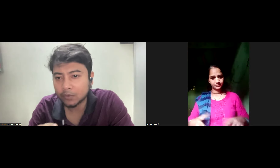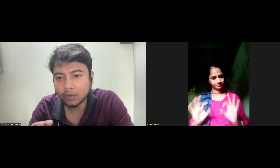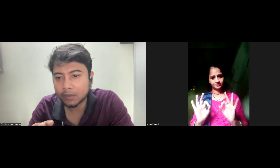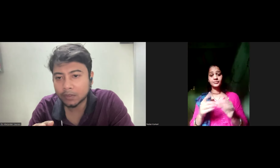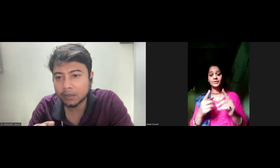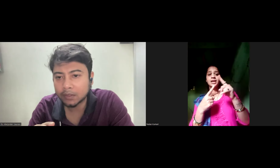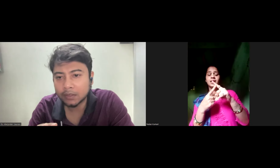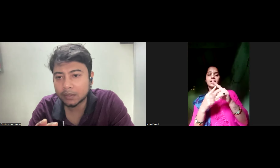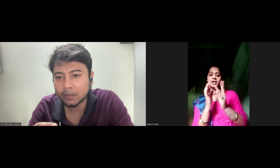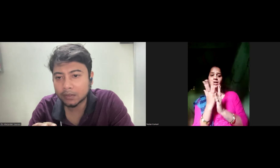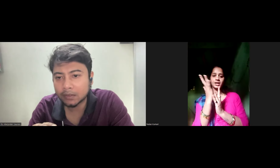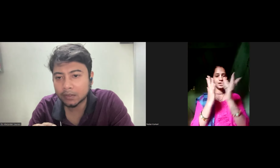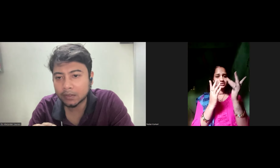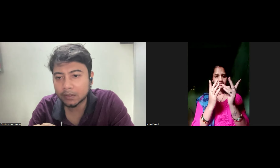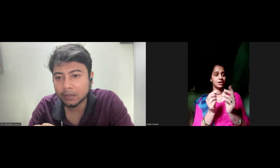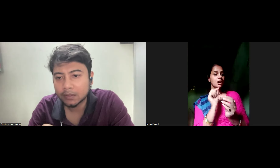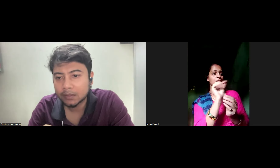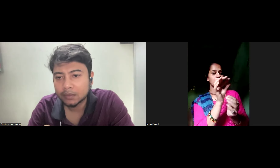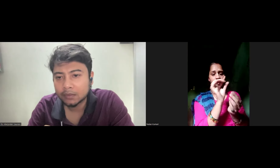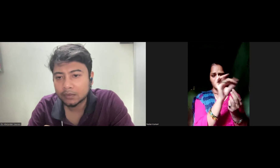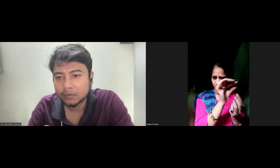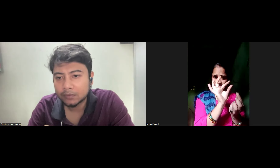and do all that clean thing and then